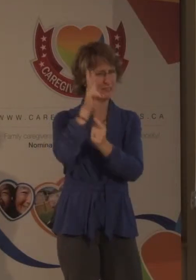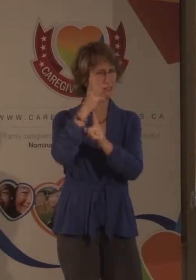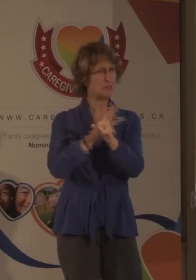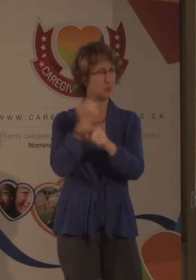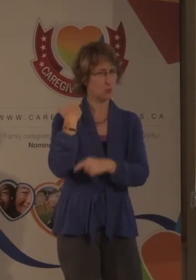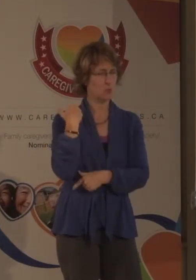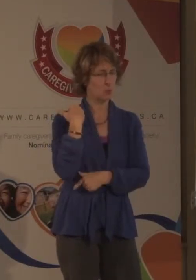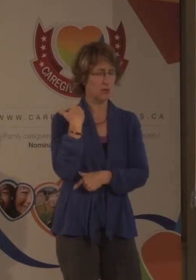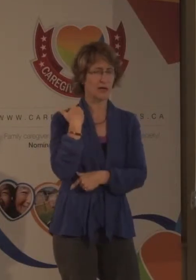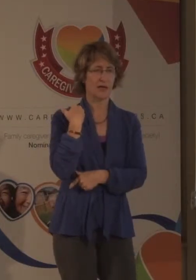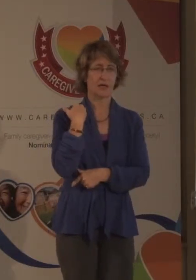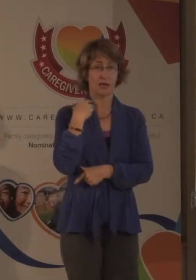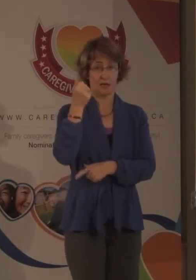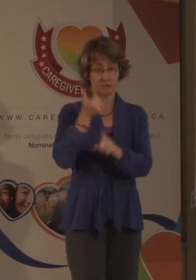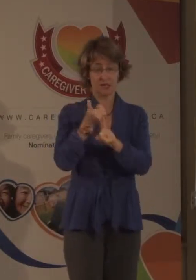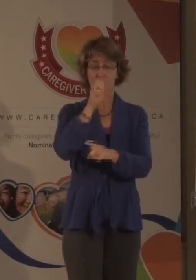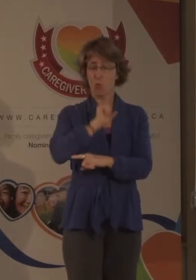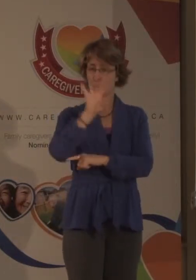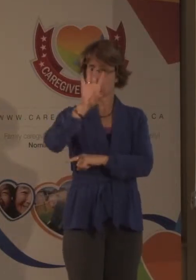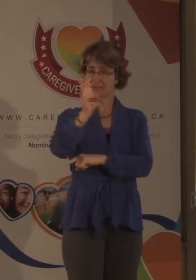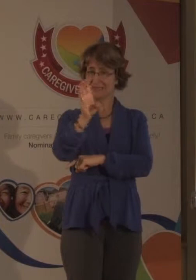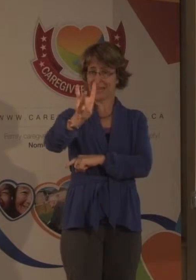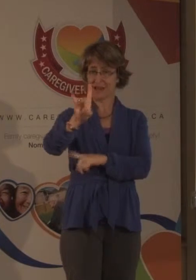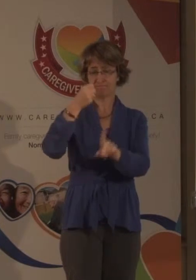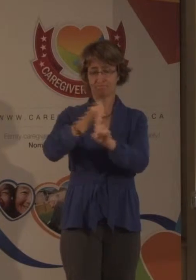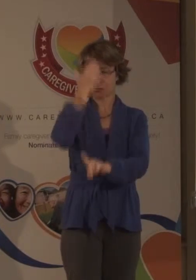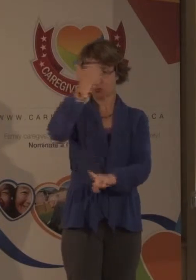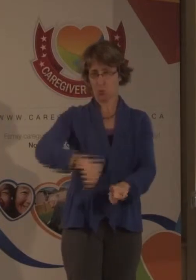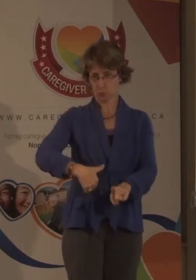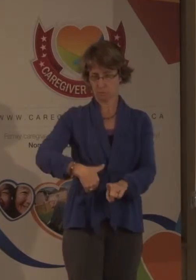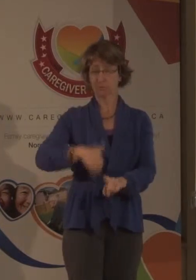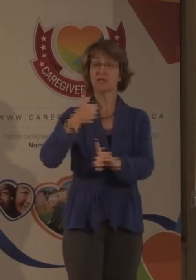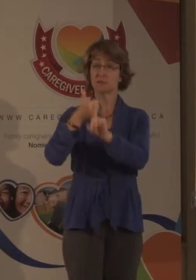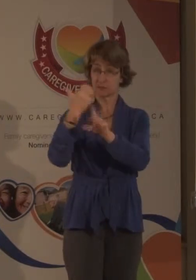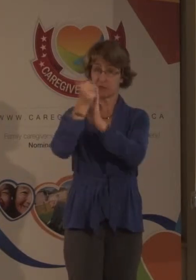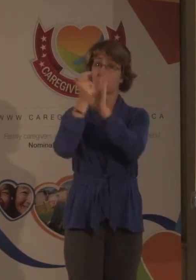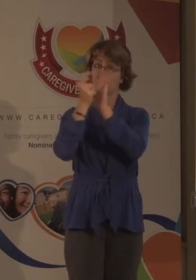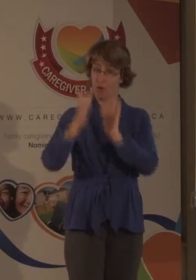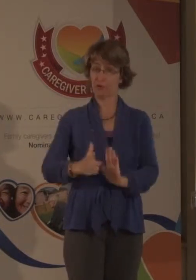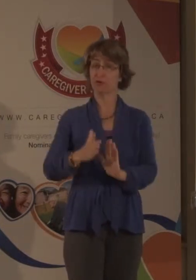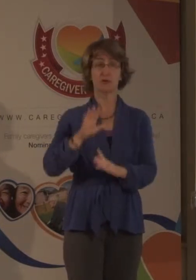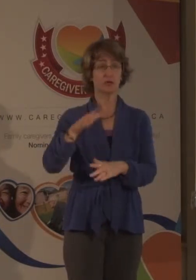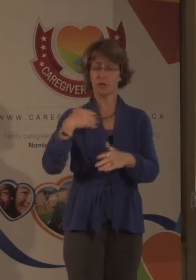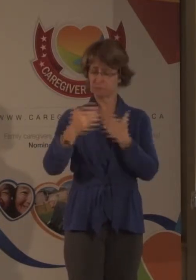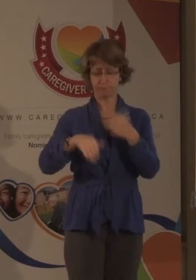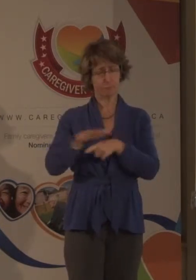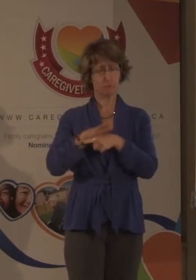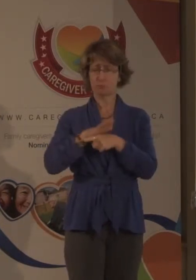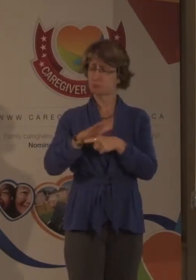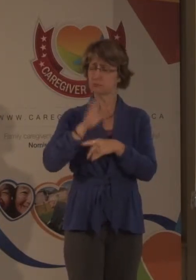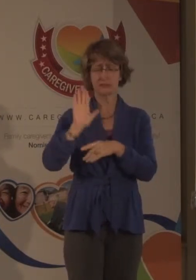ago. At 68, he had a stroke. He's a lawyer. He was practicing in his